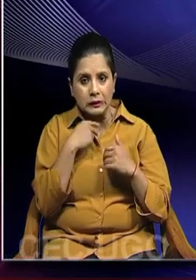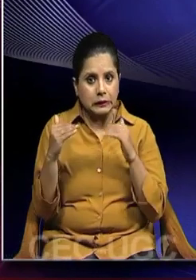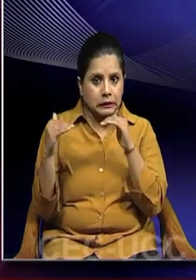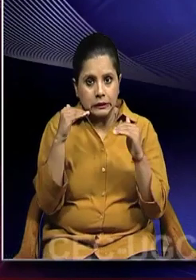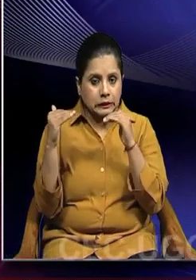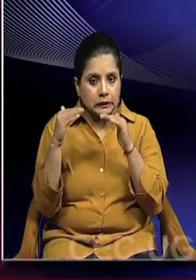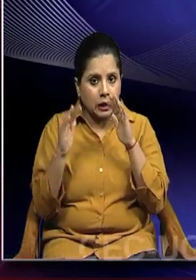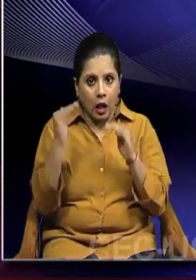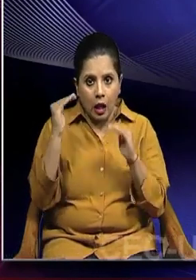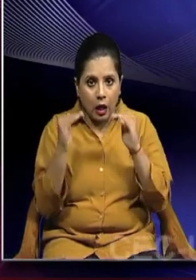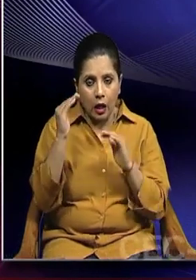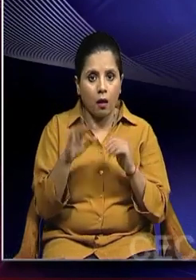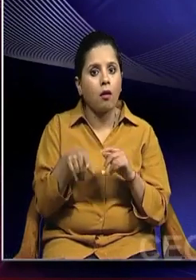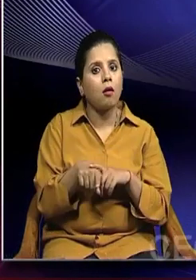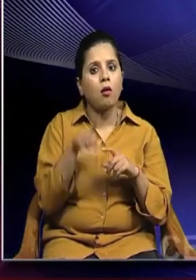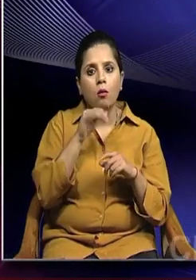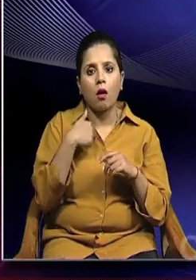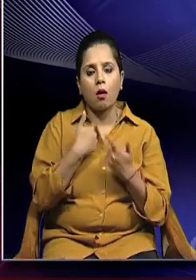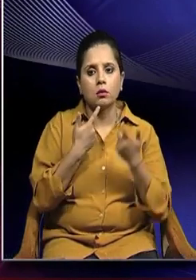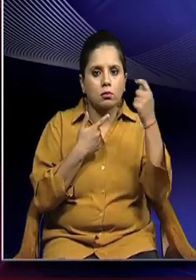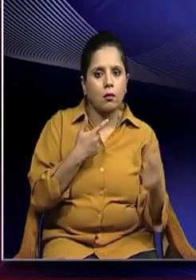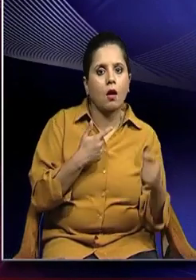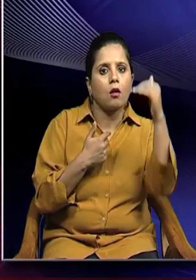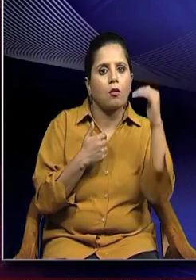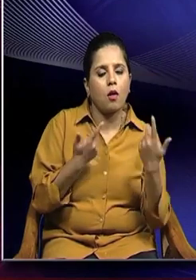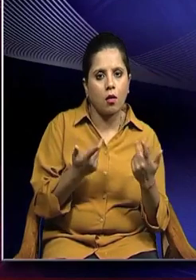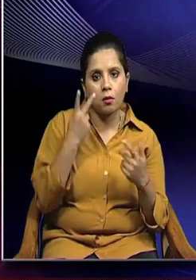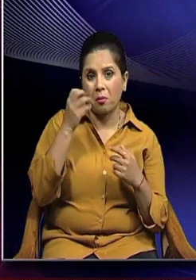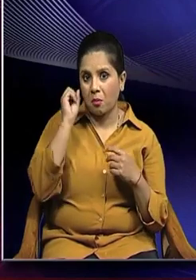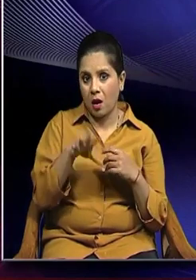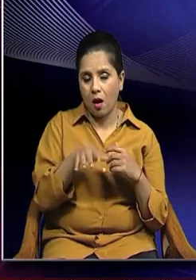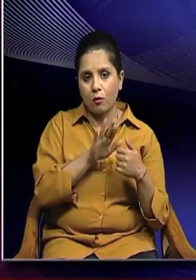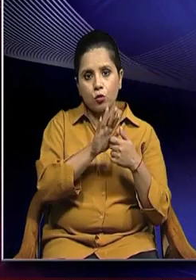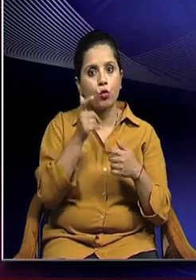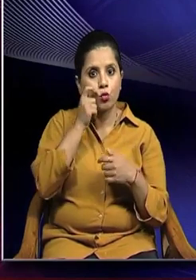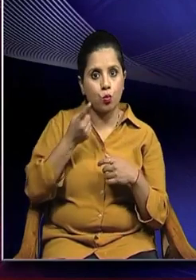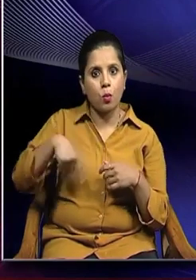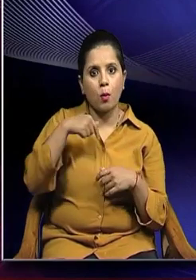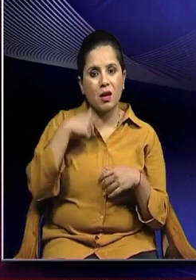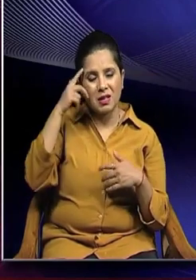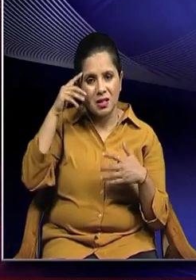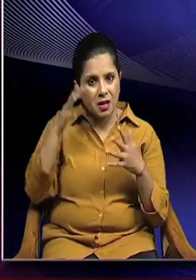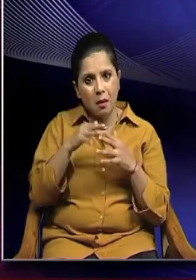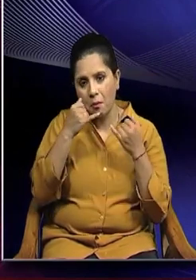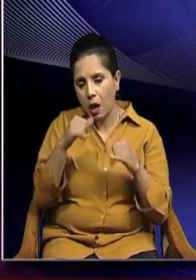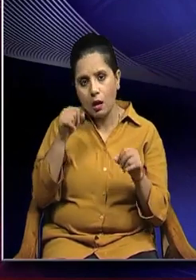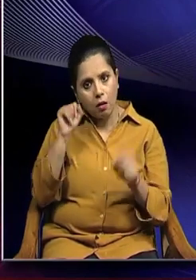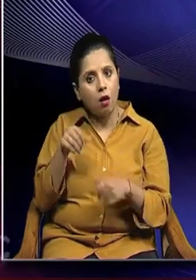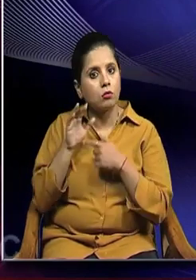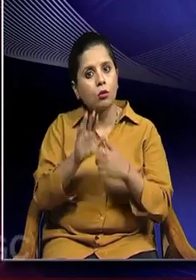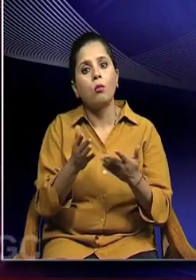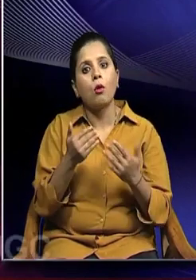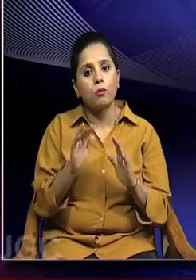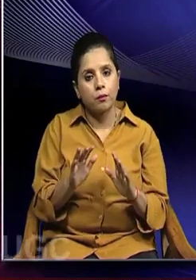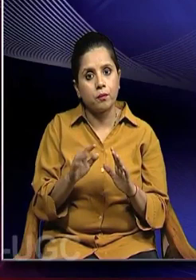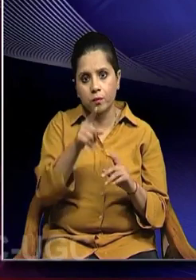does, it also brings out the worst of a human being. You can find